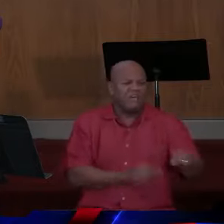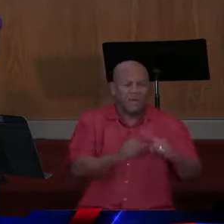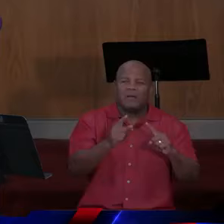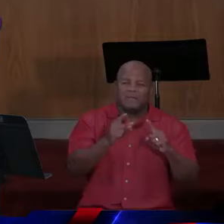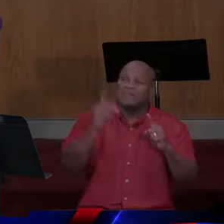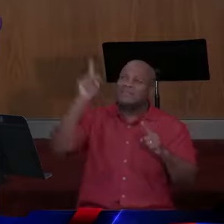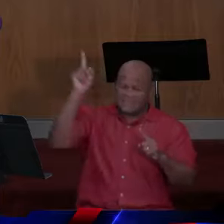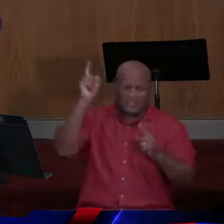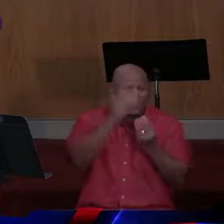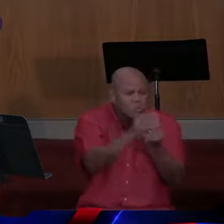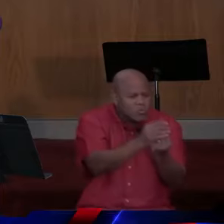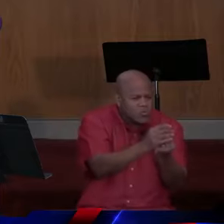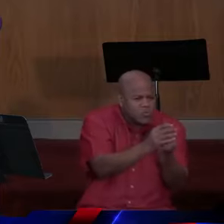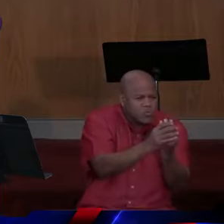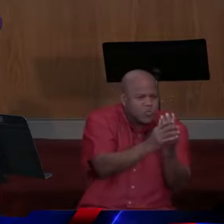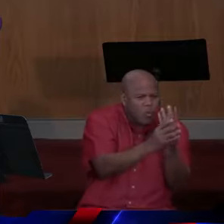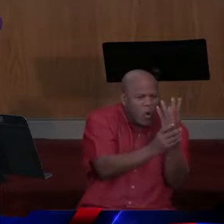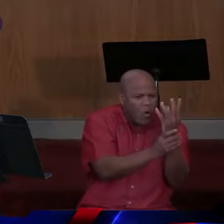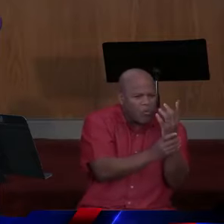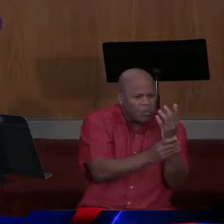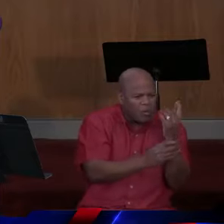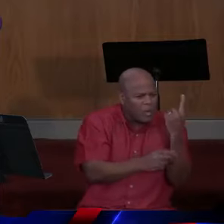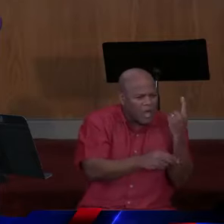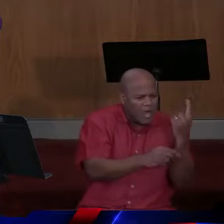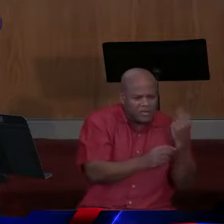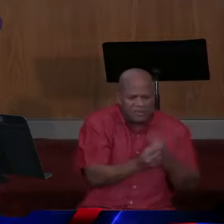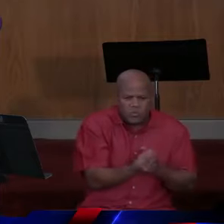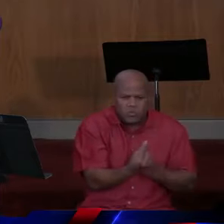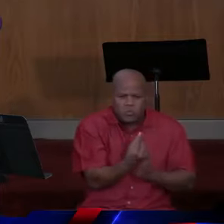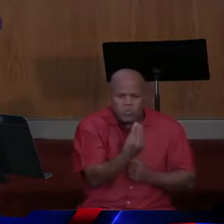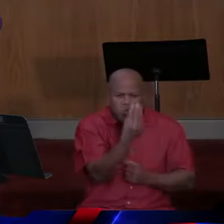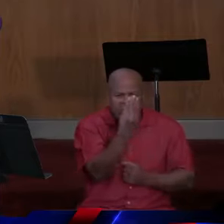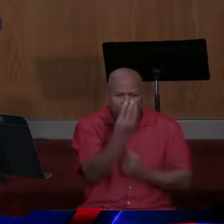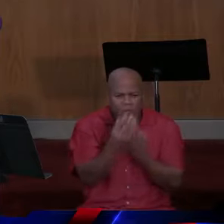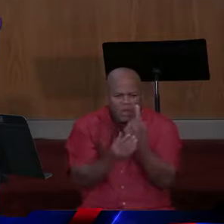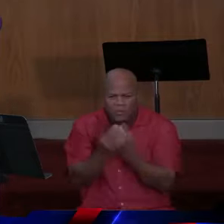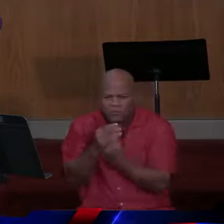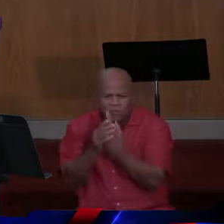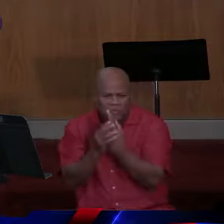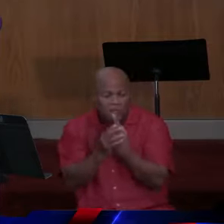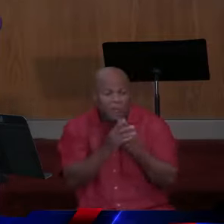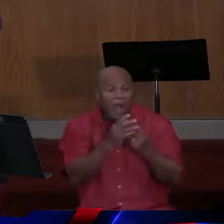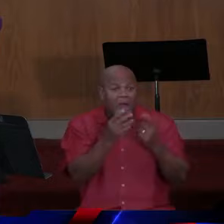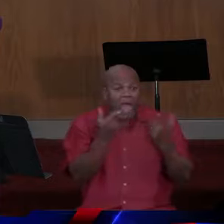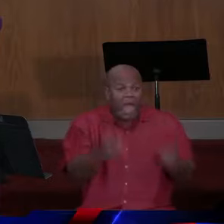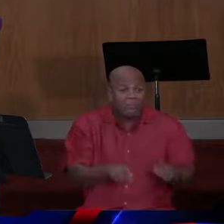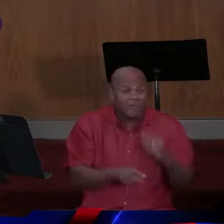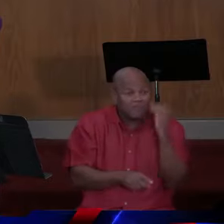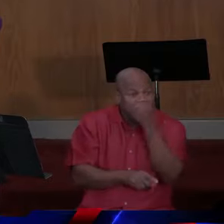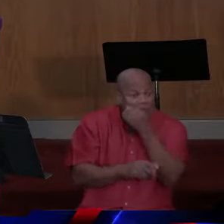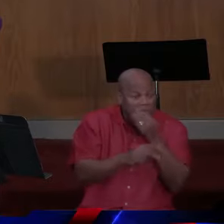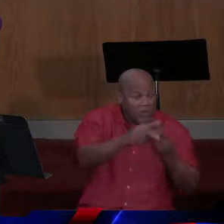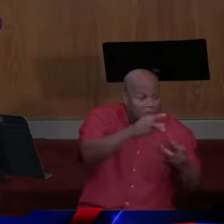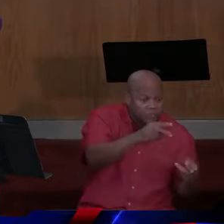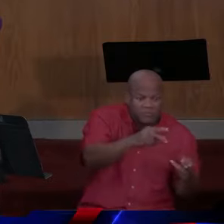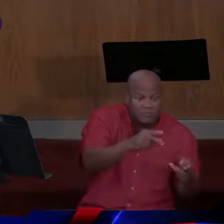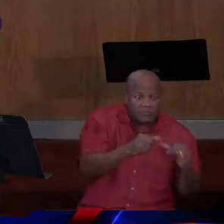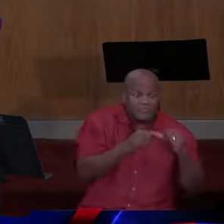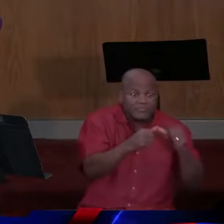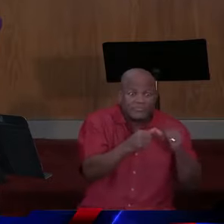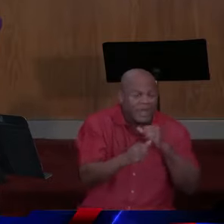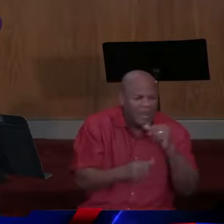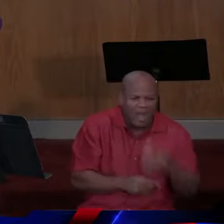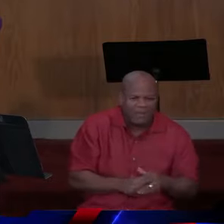cut flowers don't last long. We need the fellowship. Now I know so many of us are saying it. They done text me and seen me